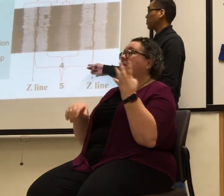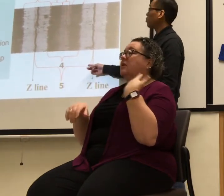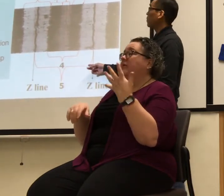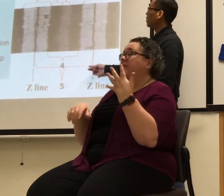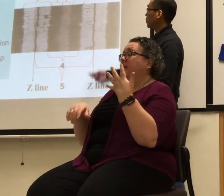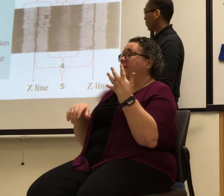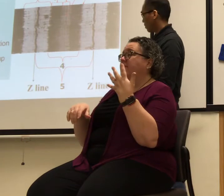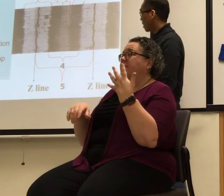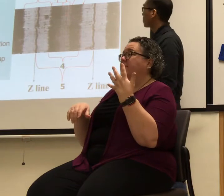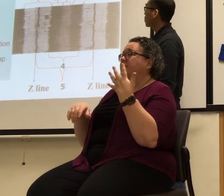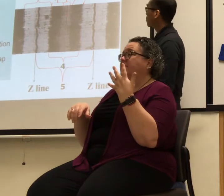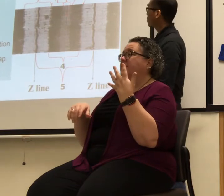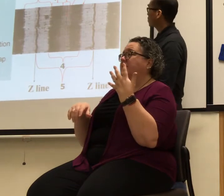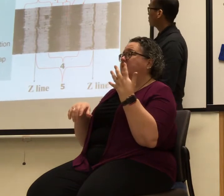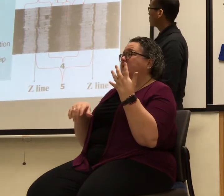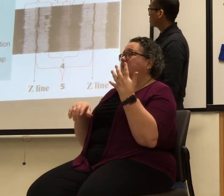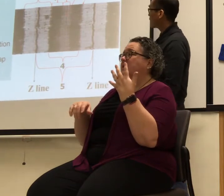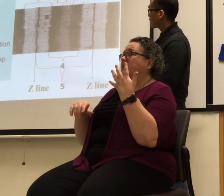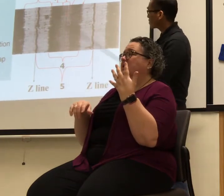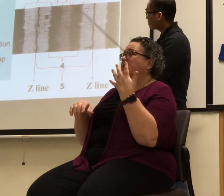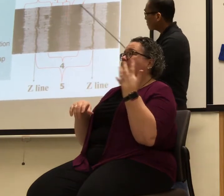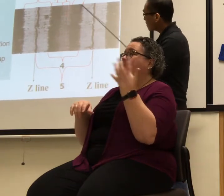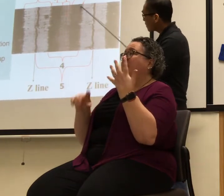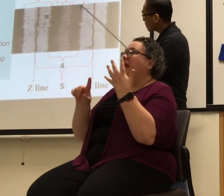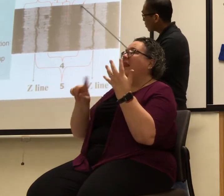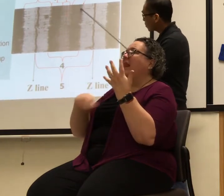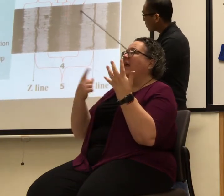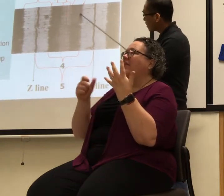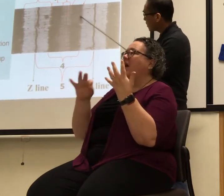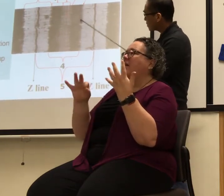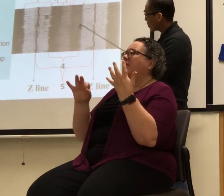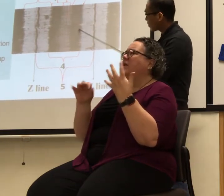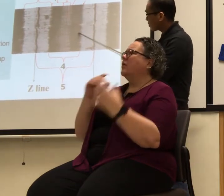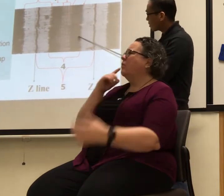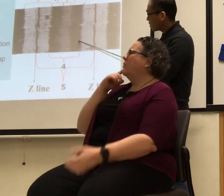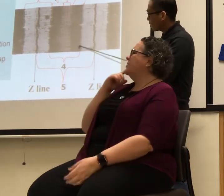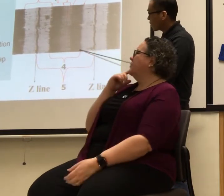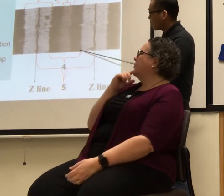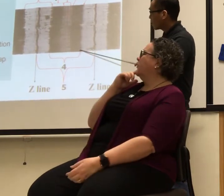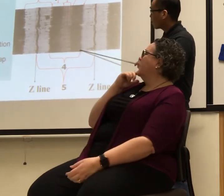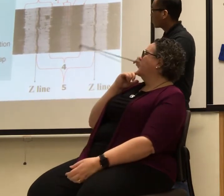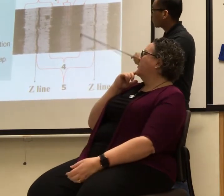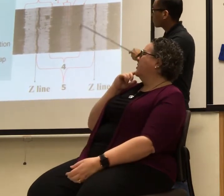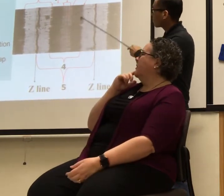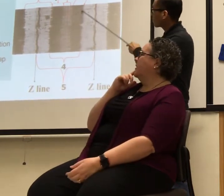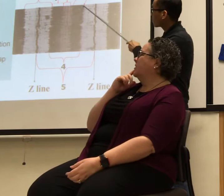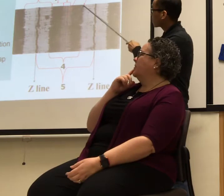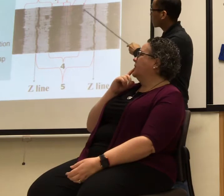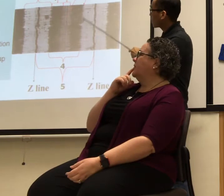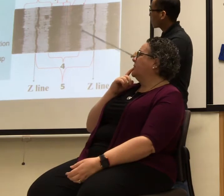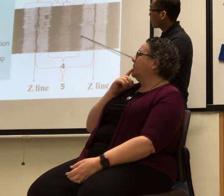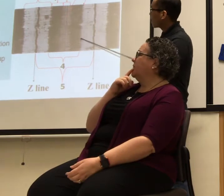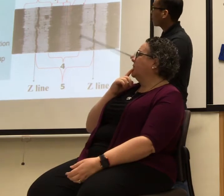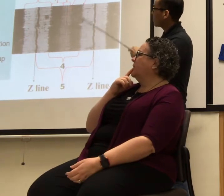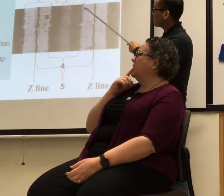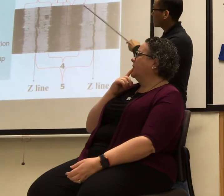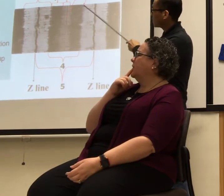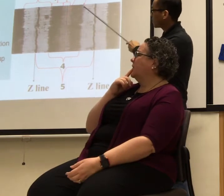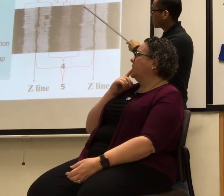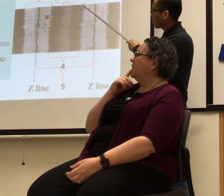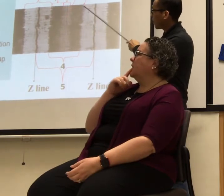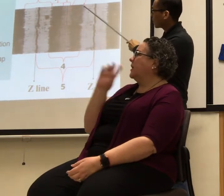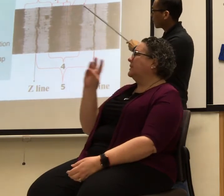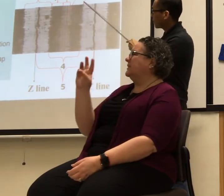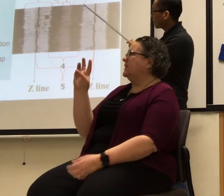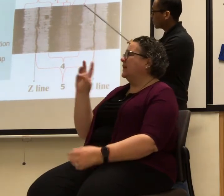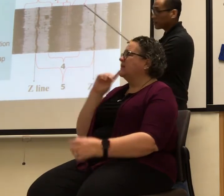Length of the sarcomere. Number 6, right there where light meets dark. What was number 3? Can we go on a little bit? Yeah, let me say